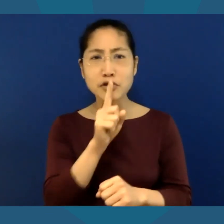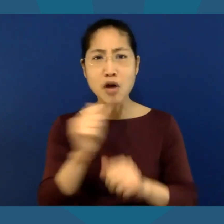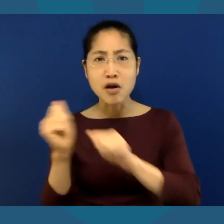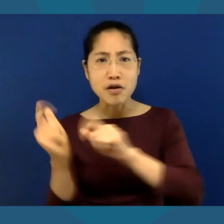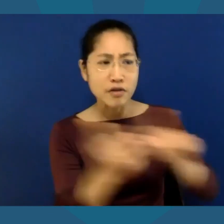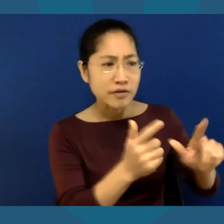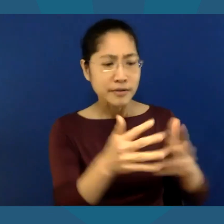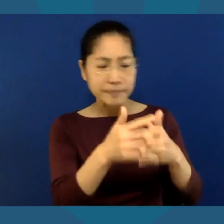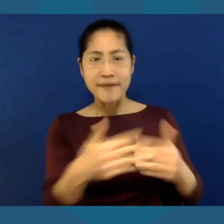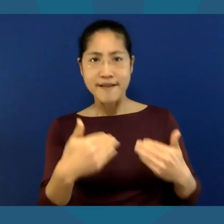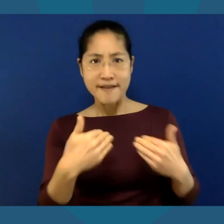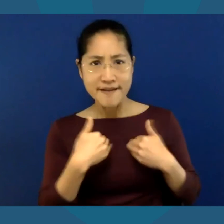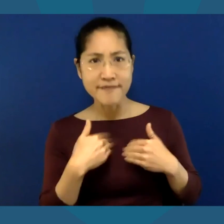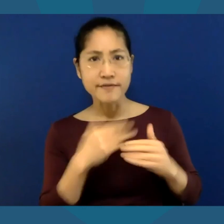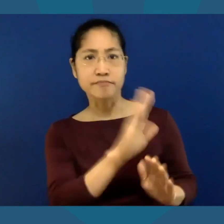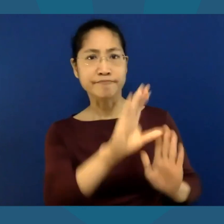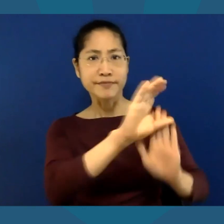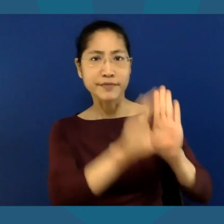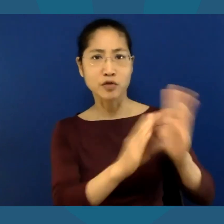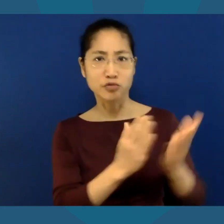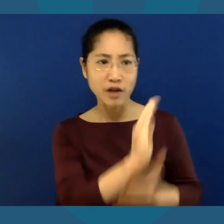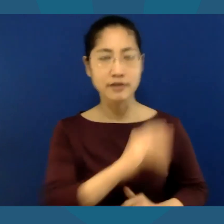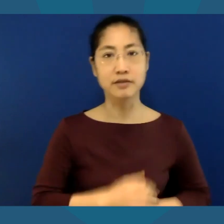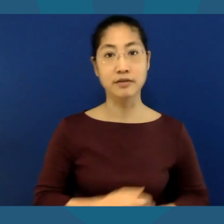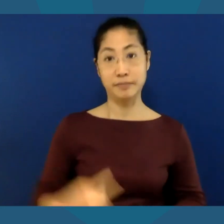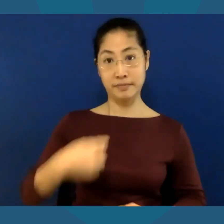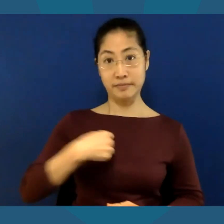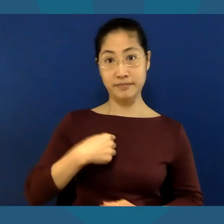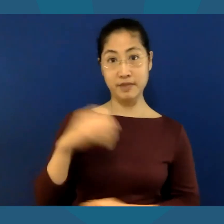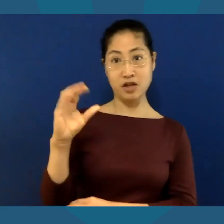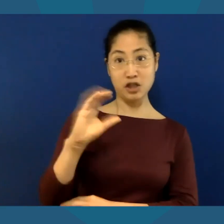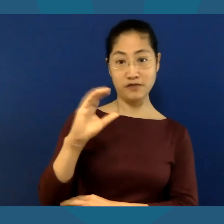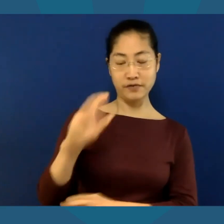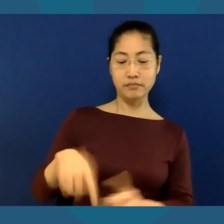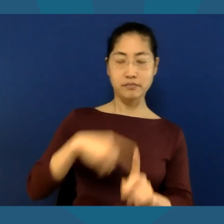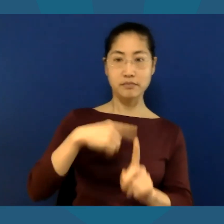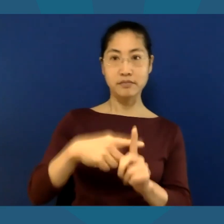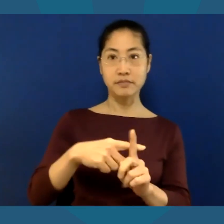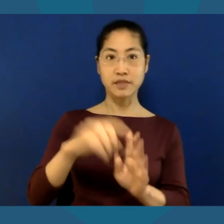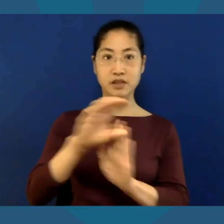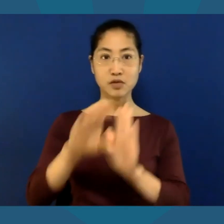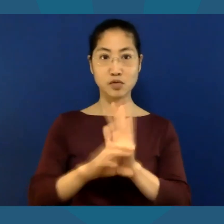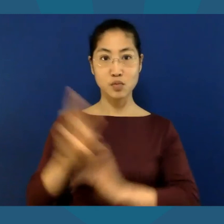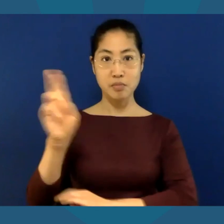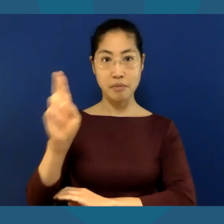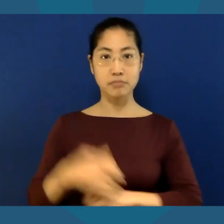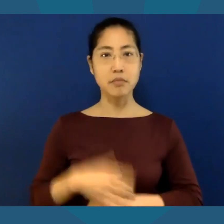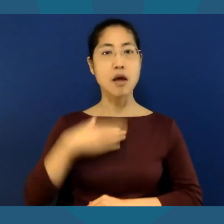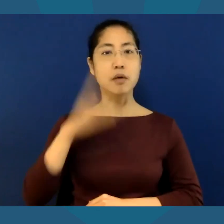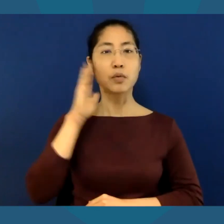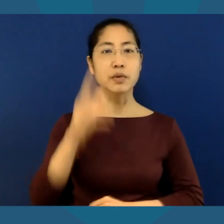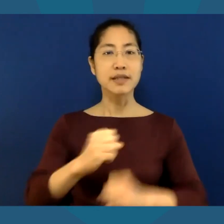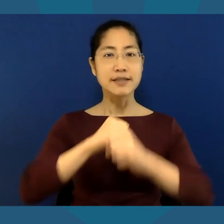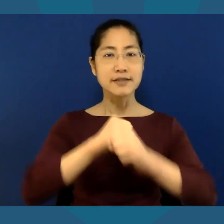constitutional rights for every American. As a conservative and constitutional